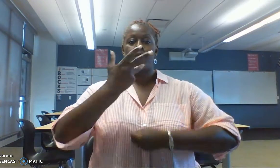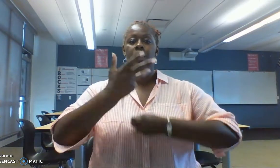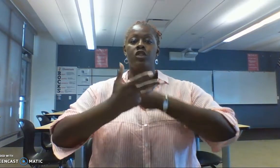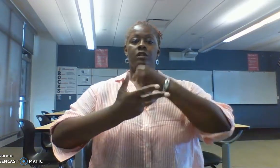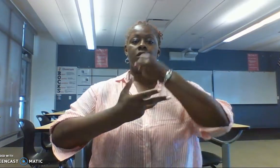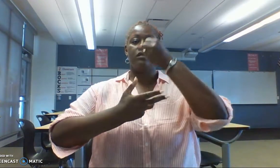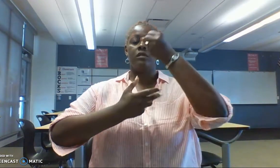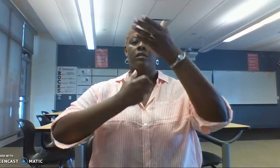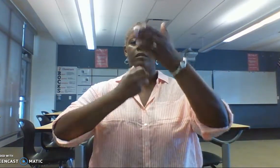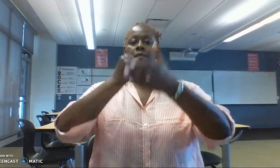expressions